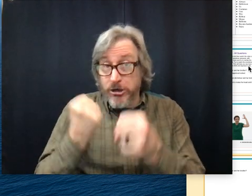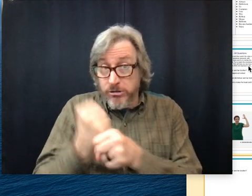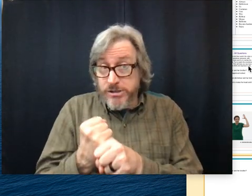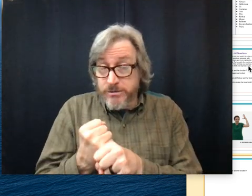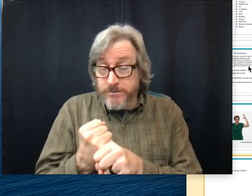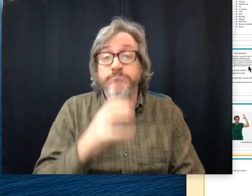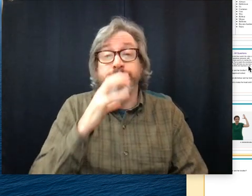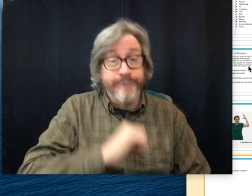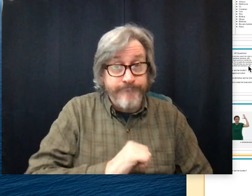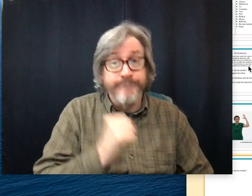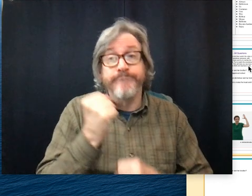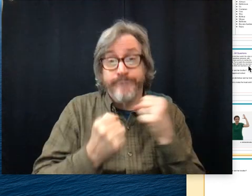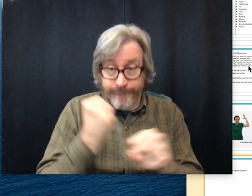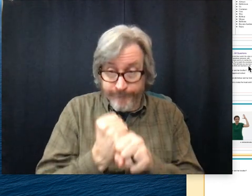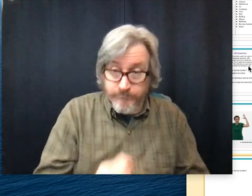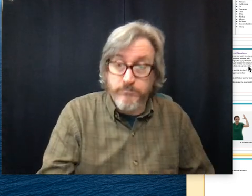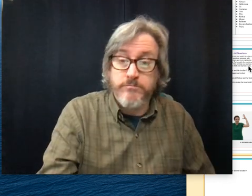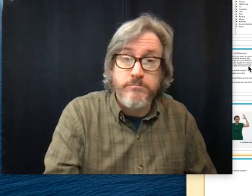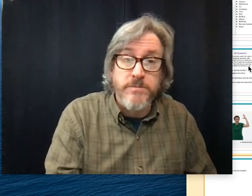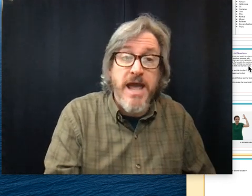many years?